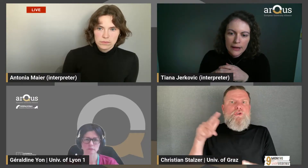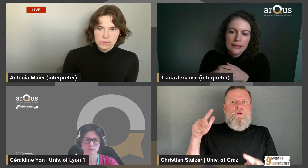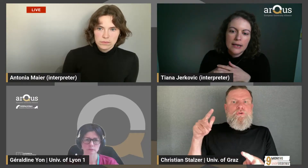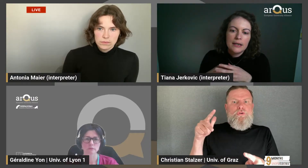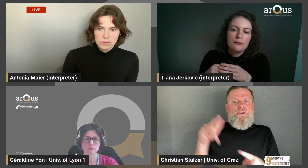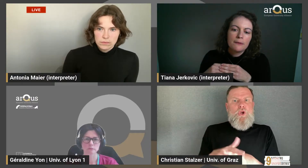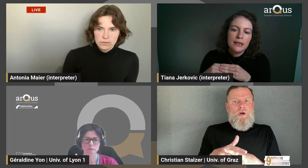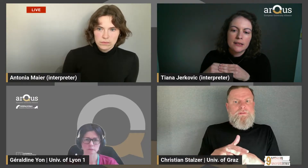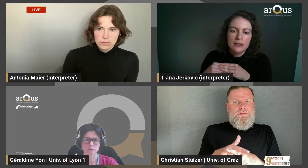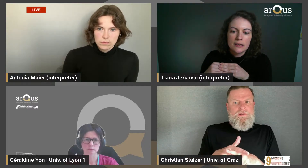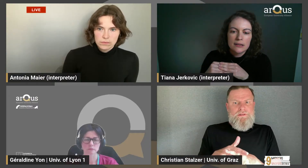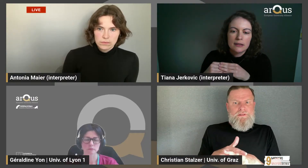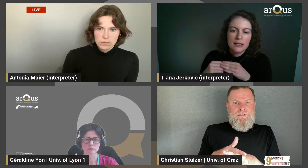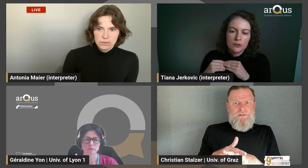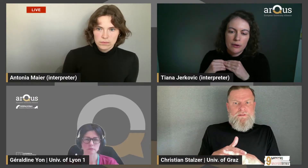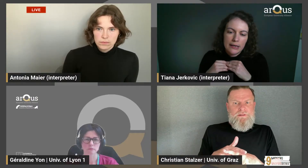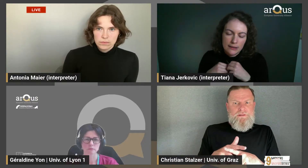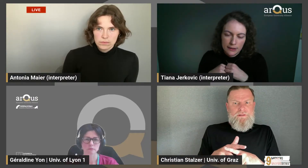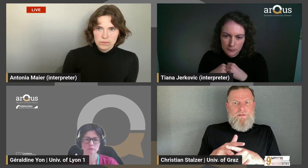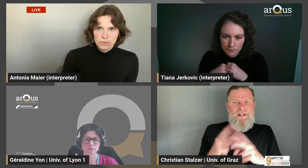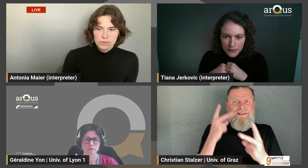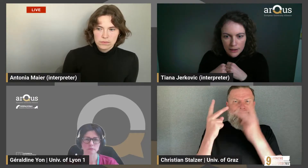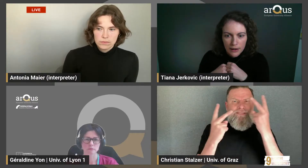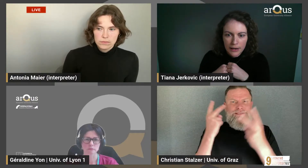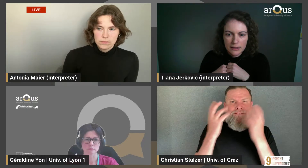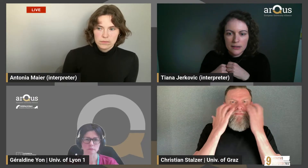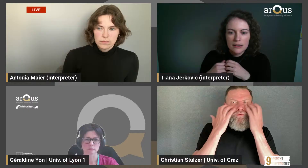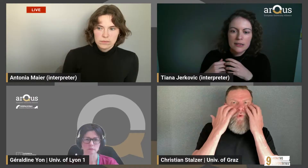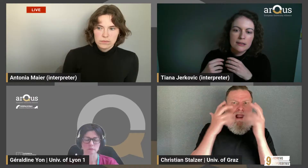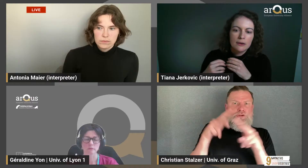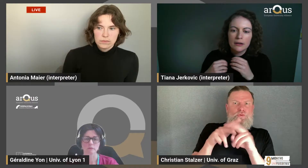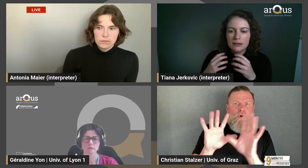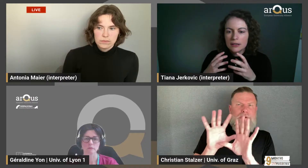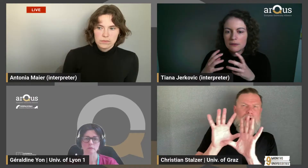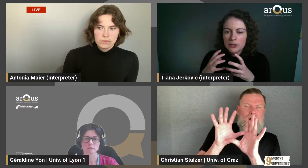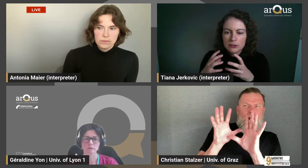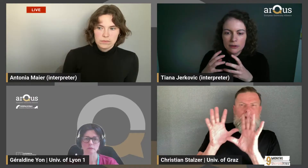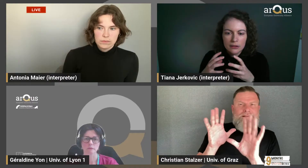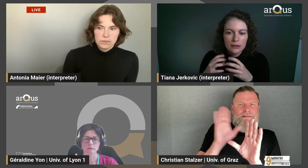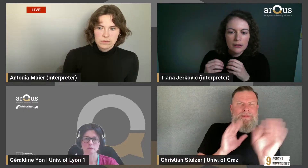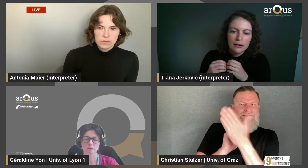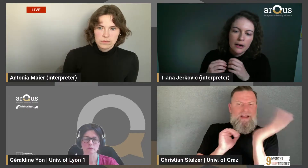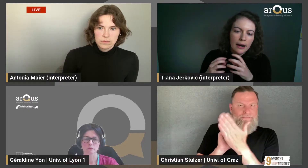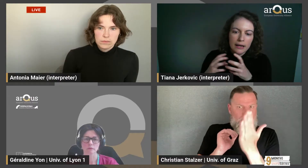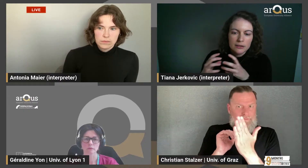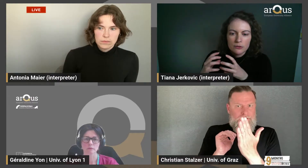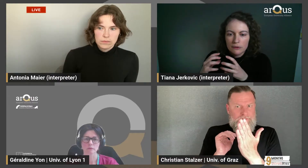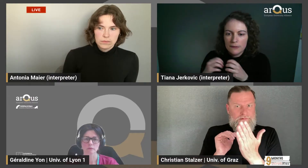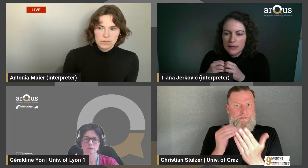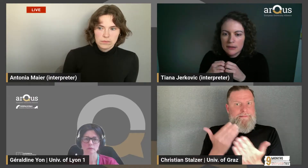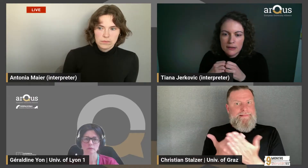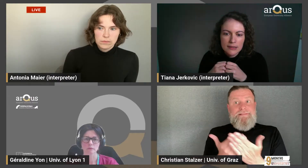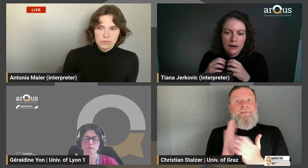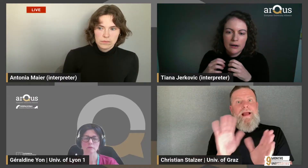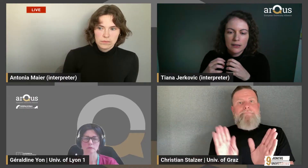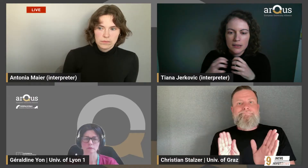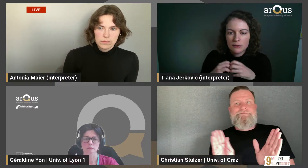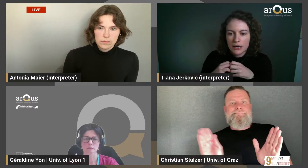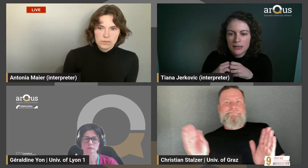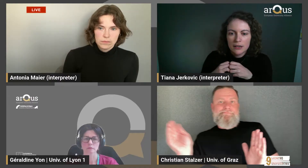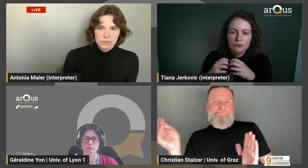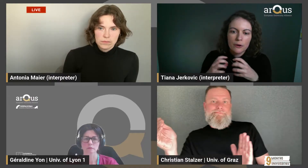interpreter, they think that this is distracting and that it is the visual extra things